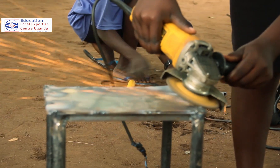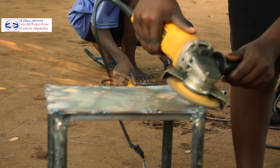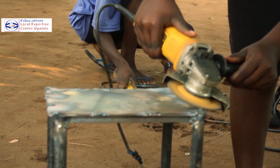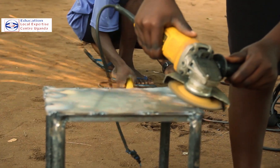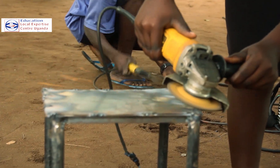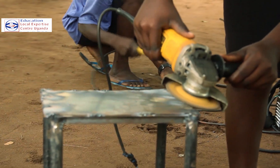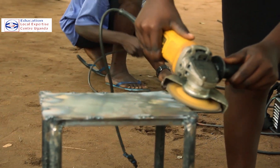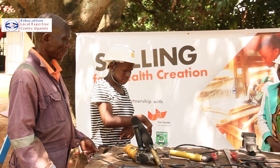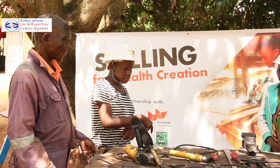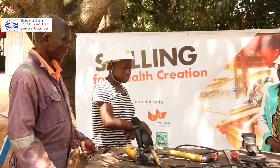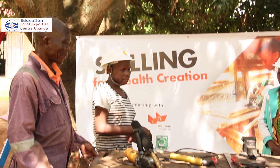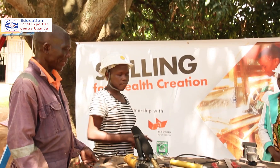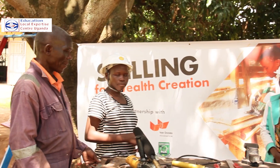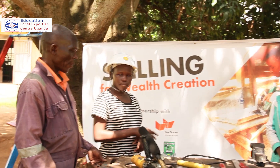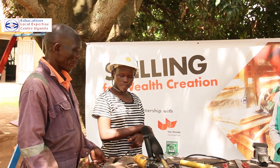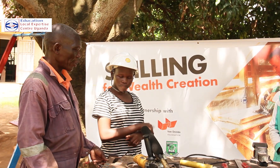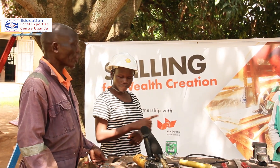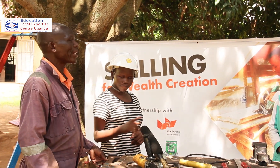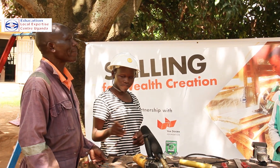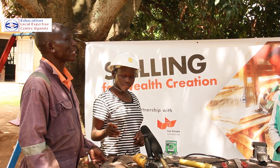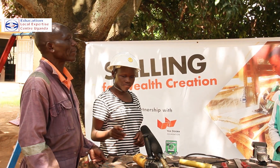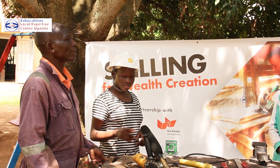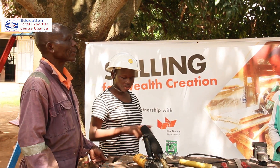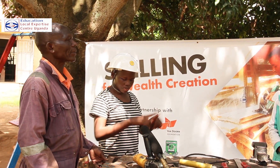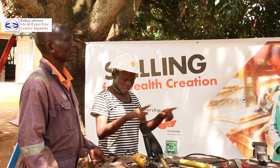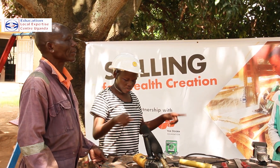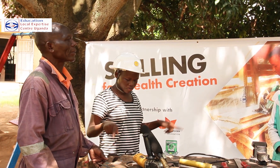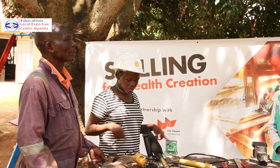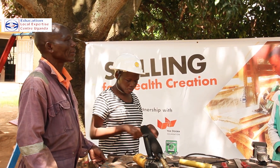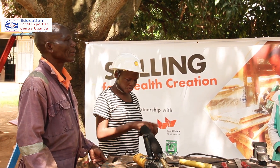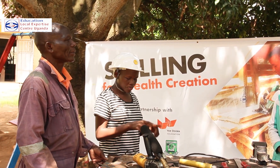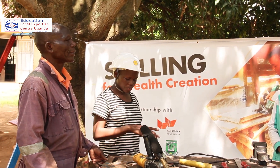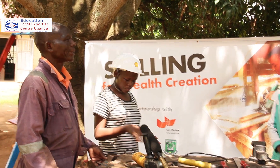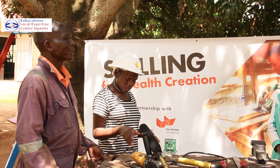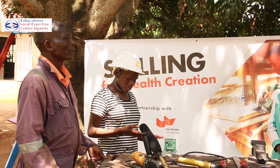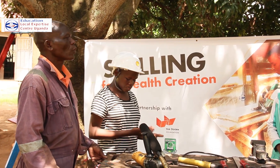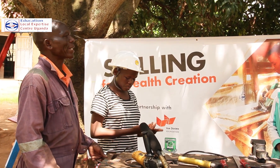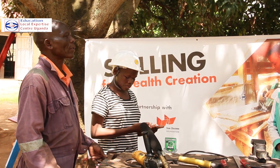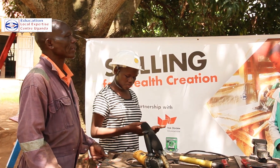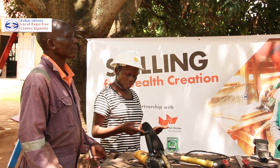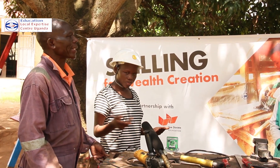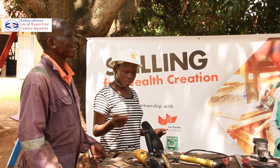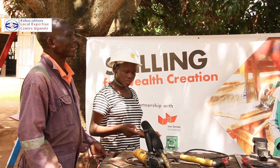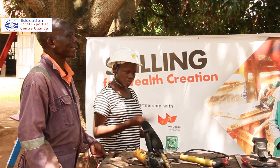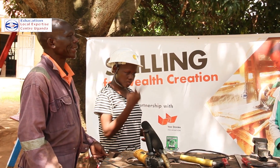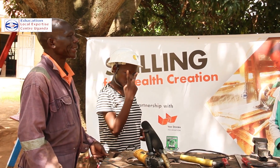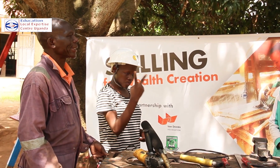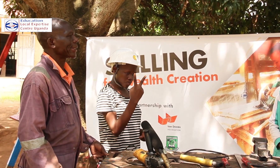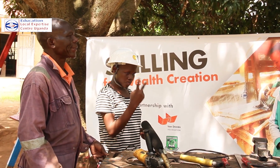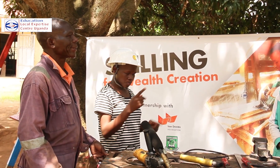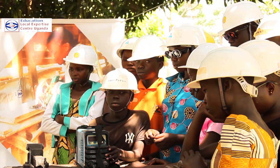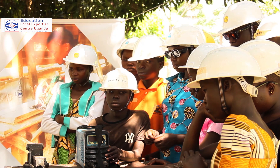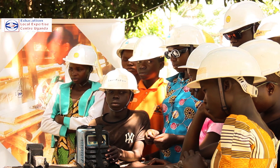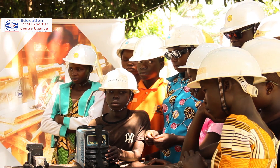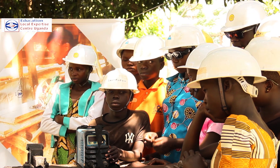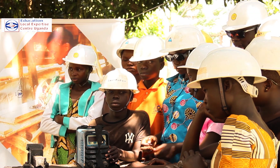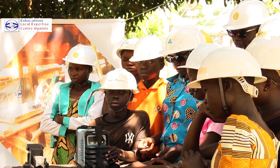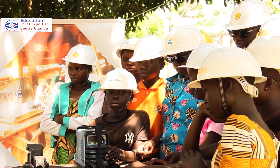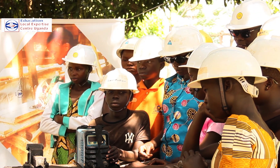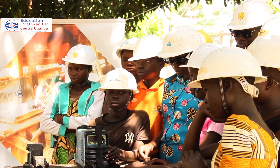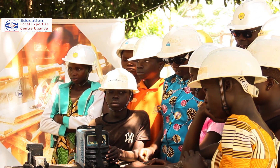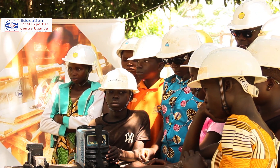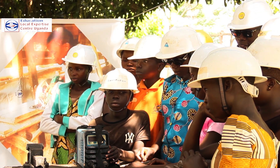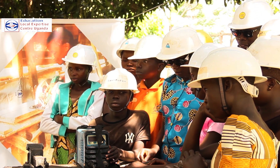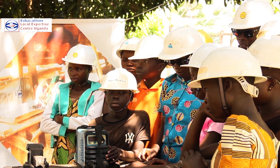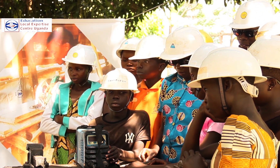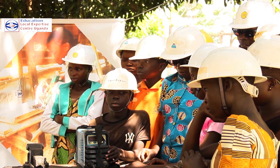Today we are beginning with joining metals, two metals together by use